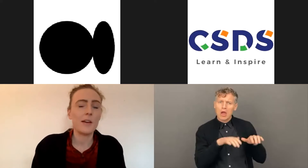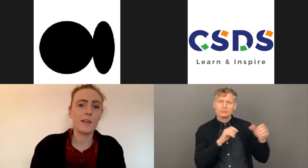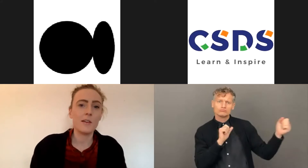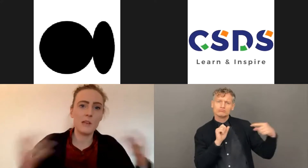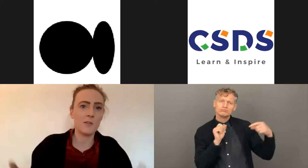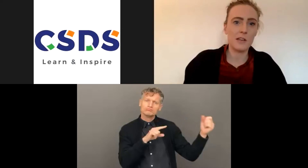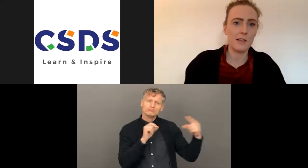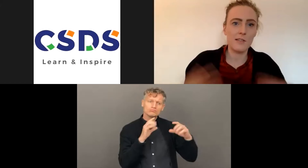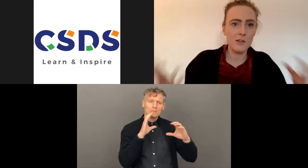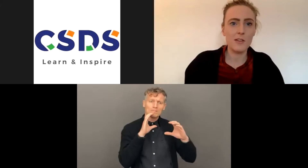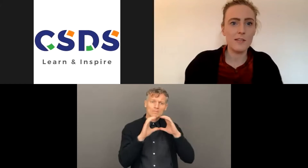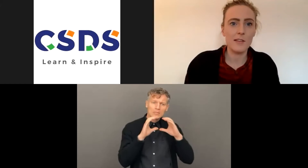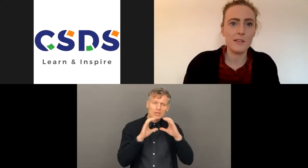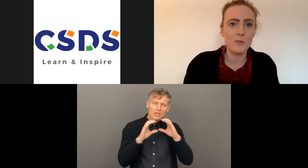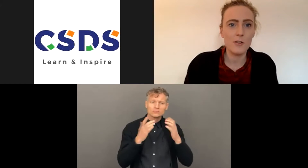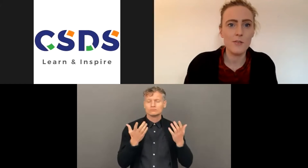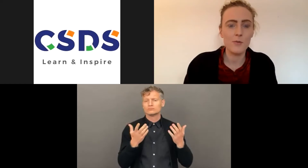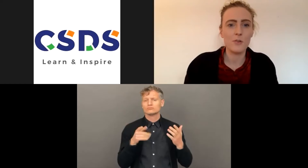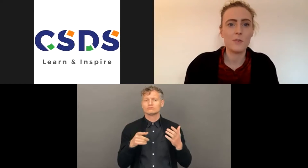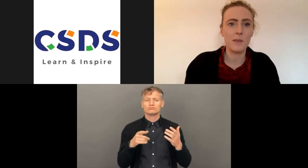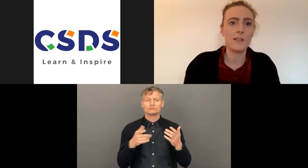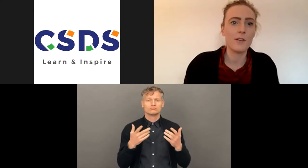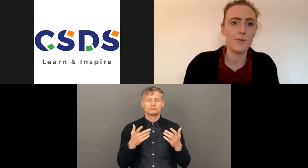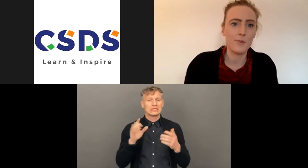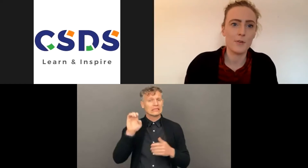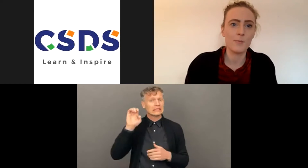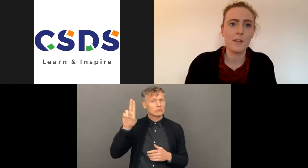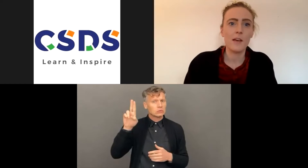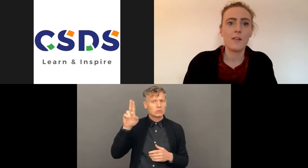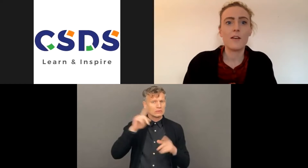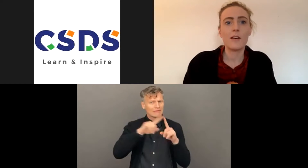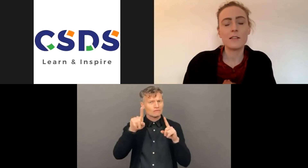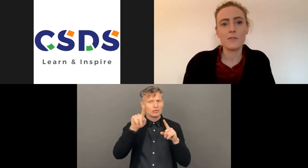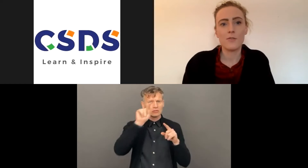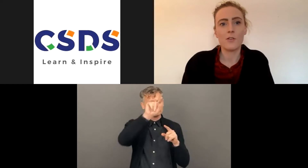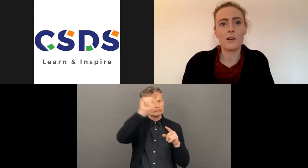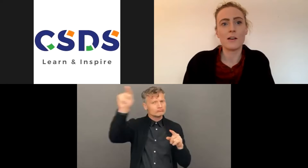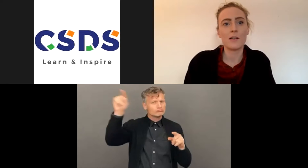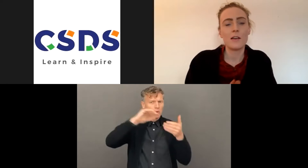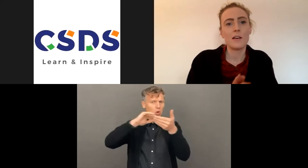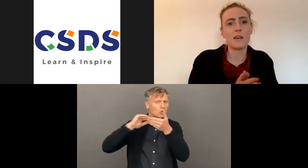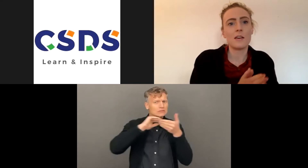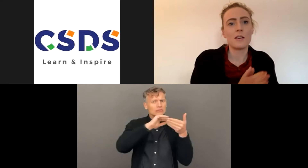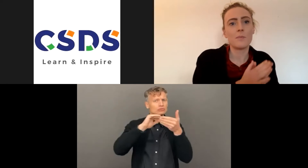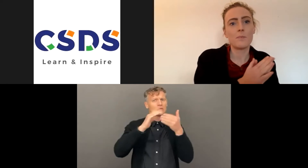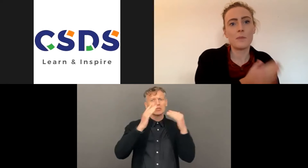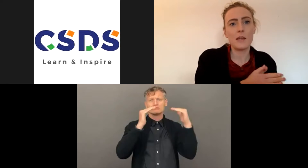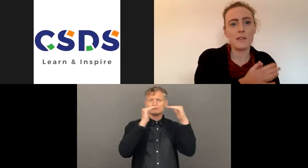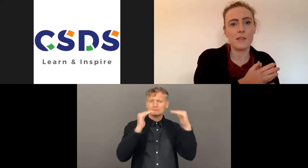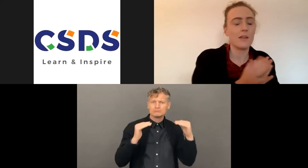But I think many organisations at the EU level could benefit from funding for